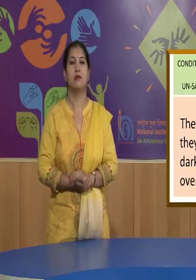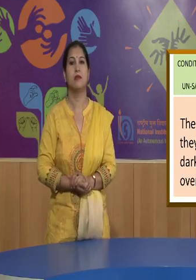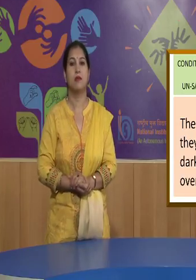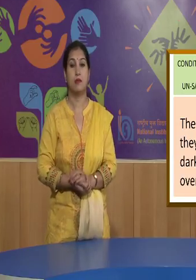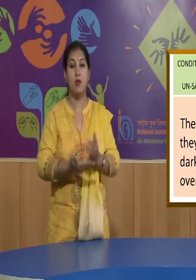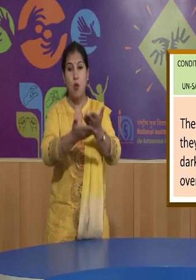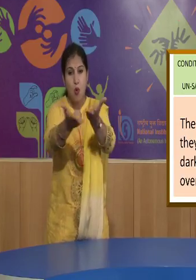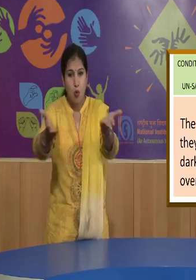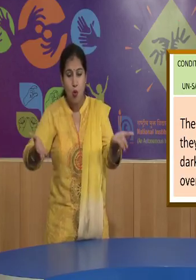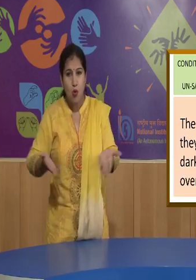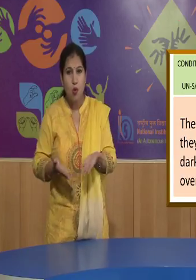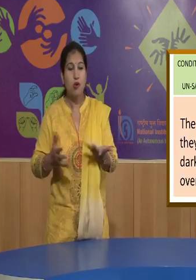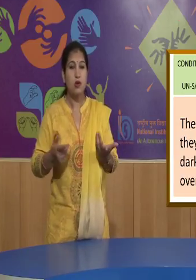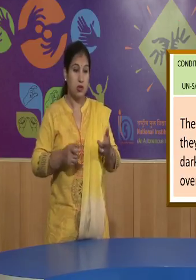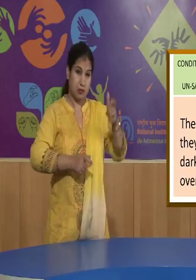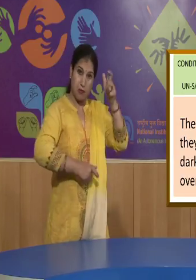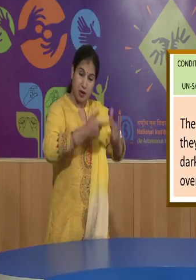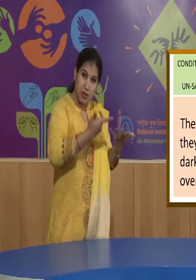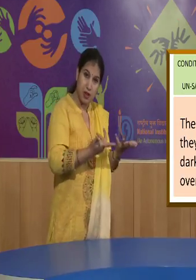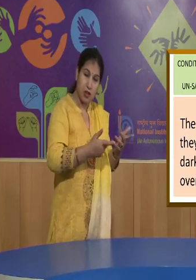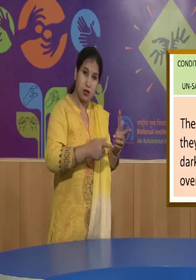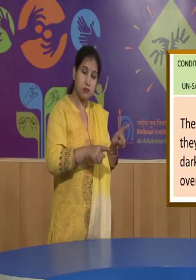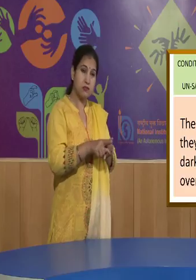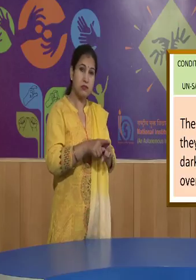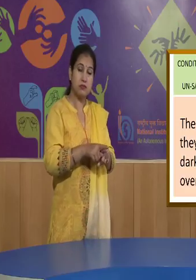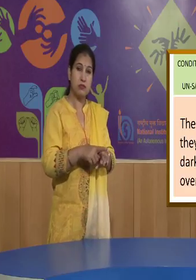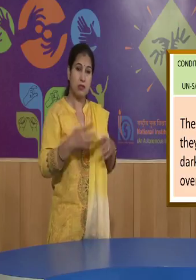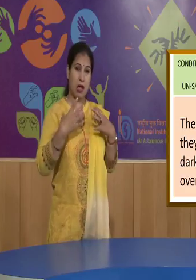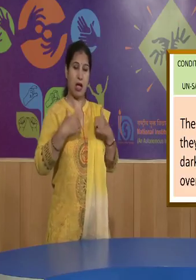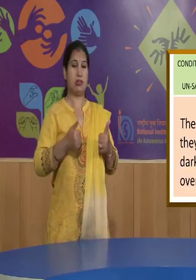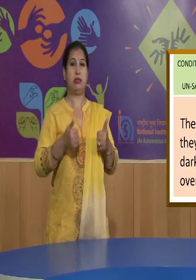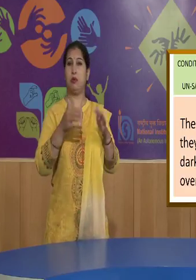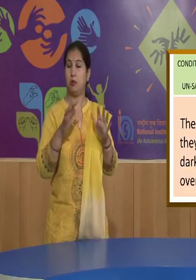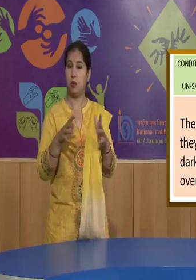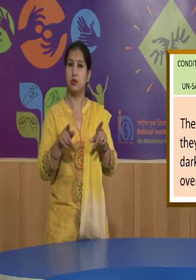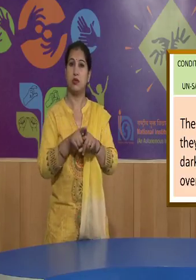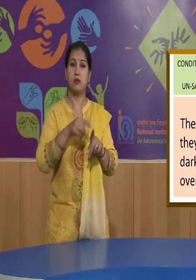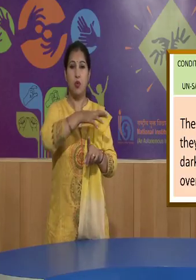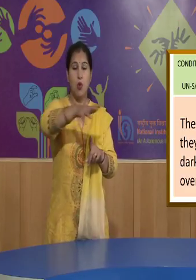All these created unhealthy and unsafe working conditions for the workers.